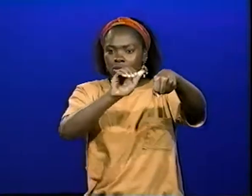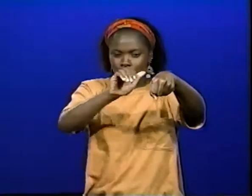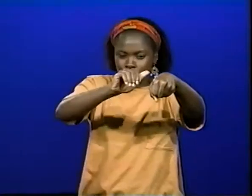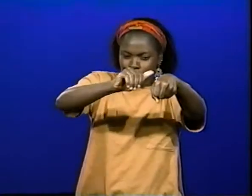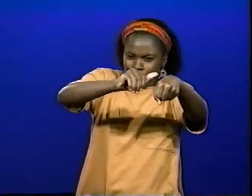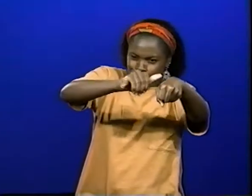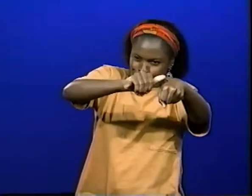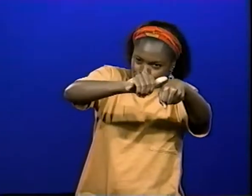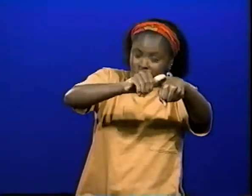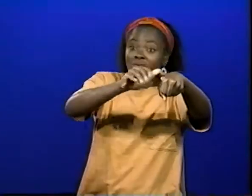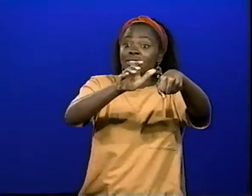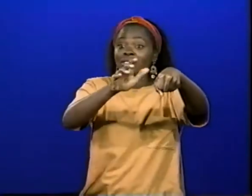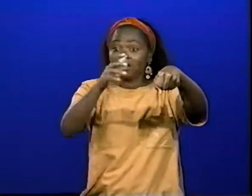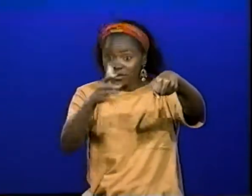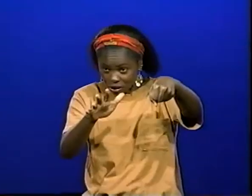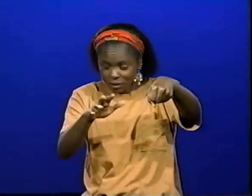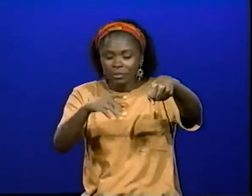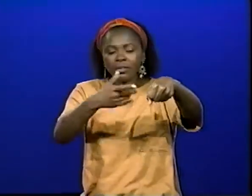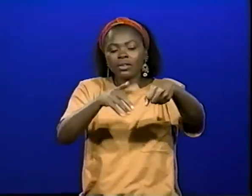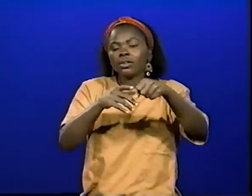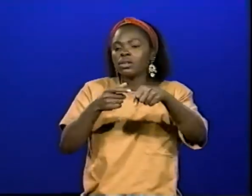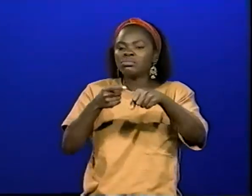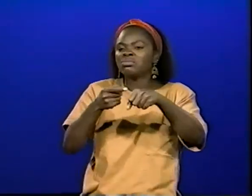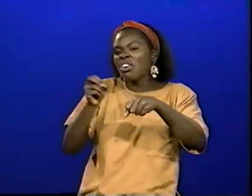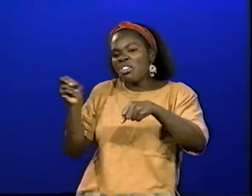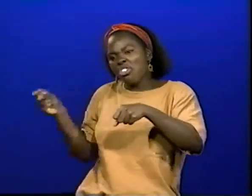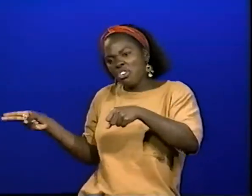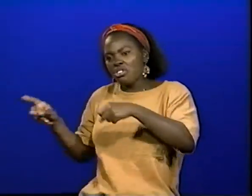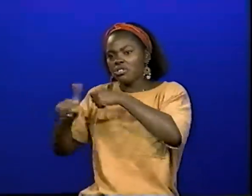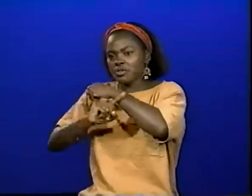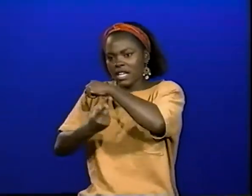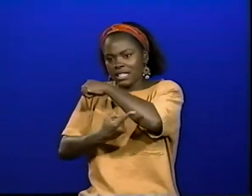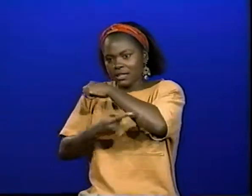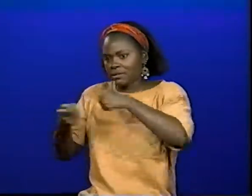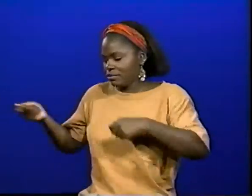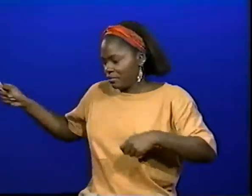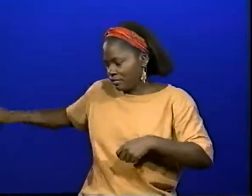Squeeze out the cloth to make sure that you've gotten all the juice out of it.